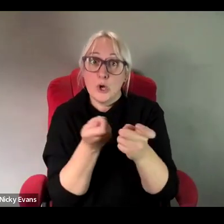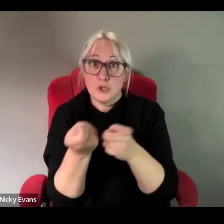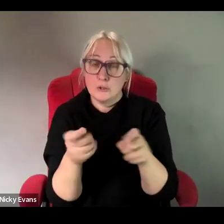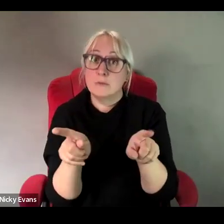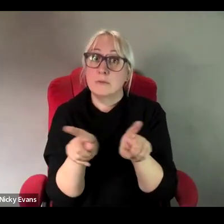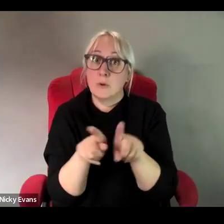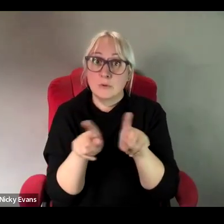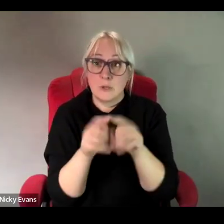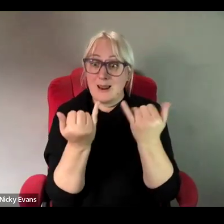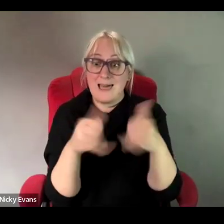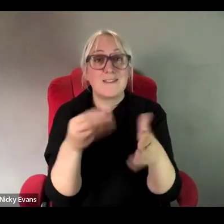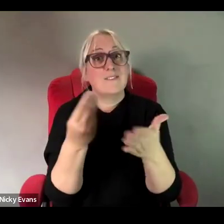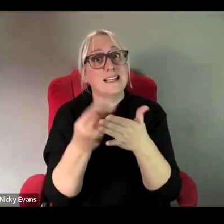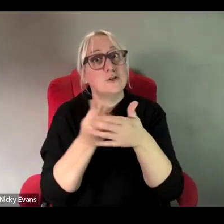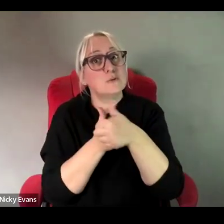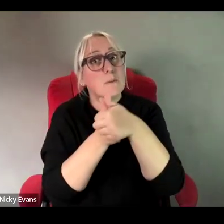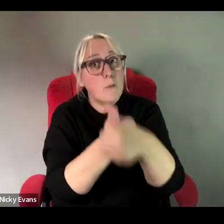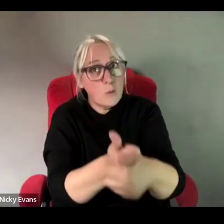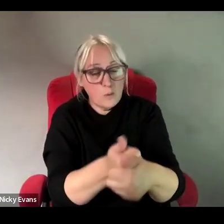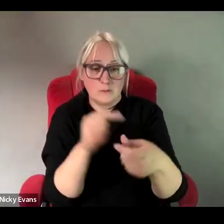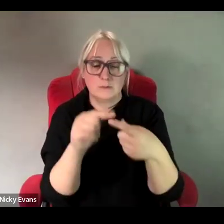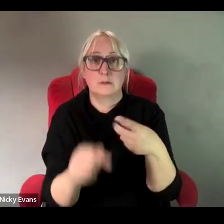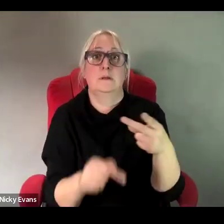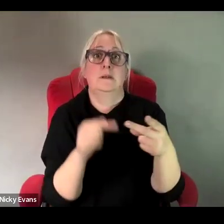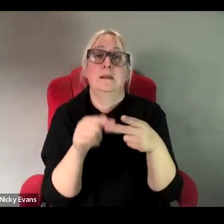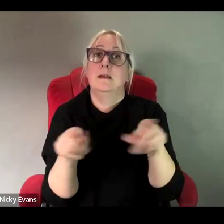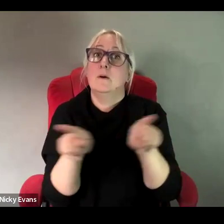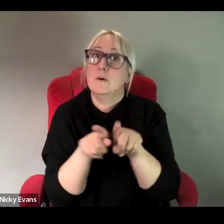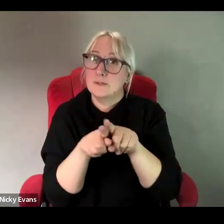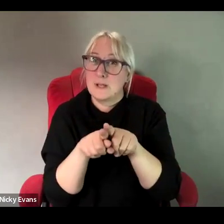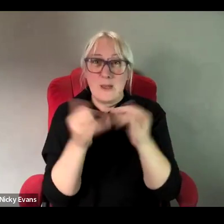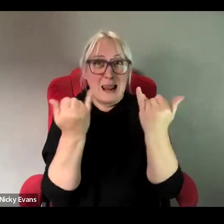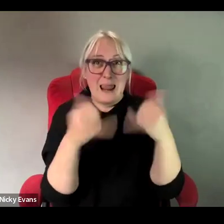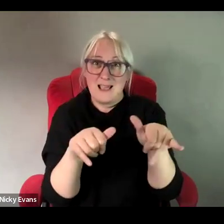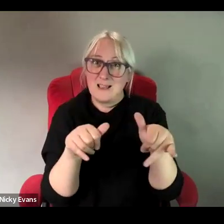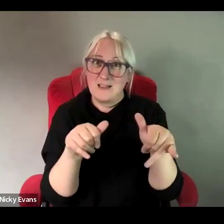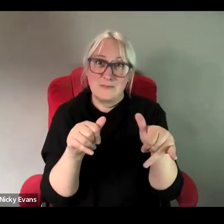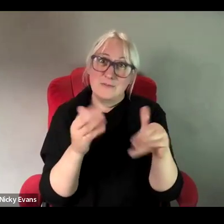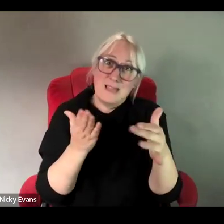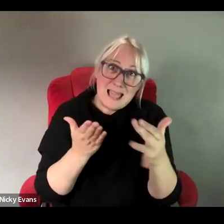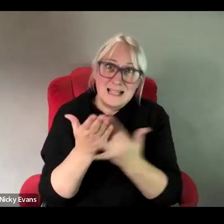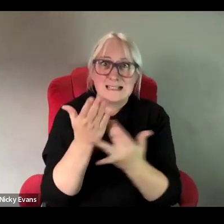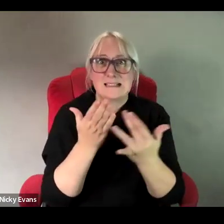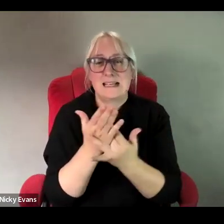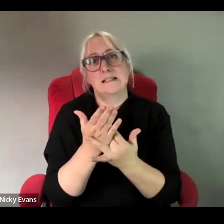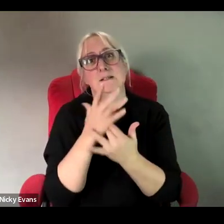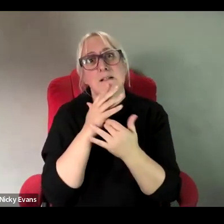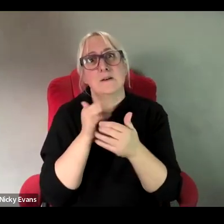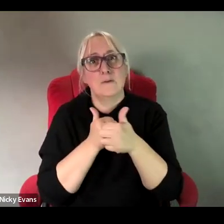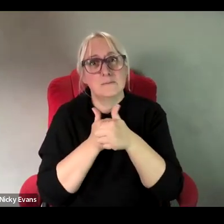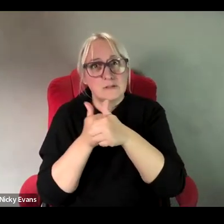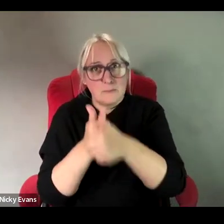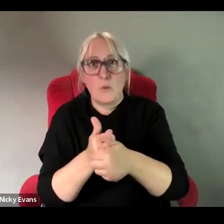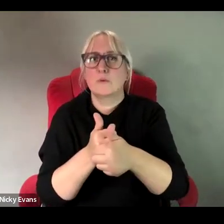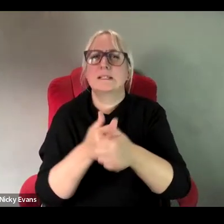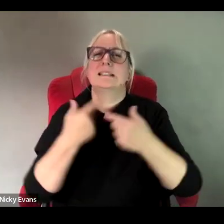access equipment and services, and coercion is also a lack of access to adequate social care. Finally, two